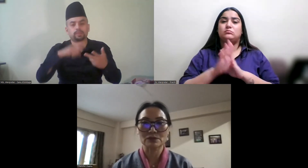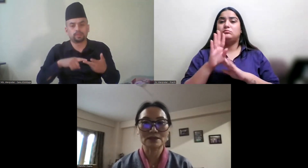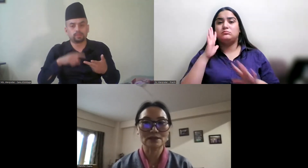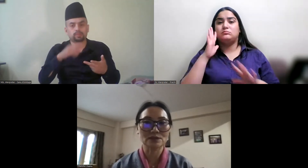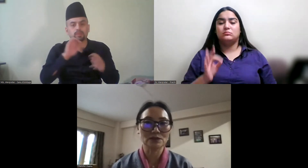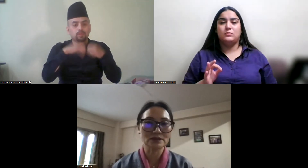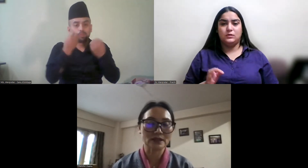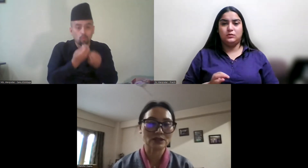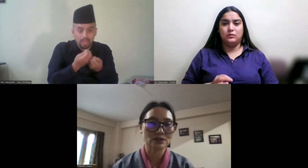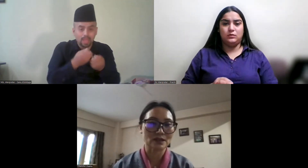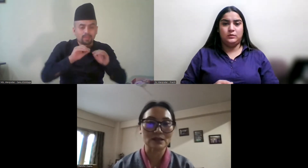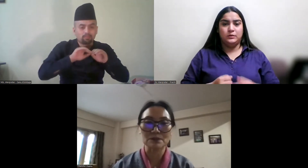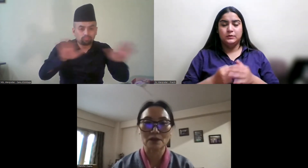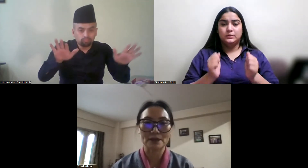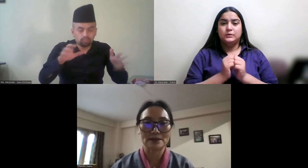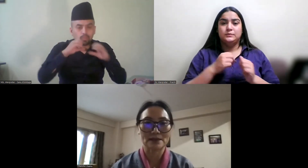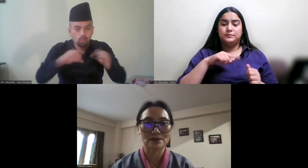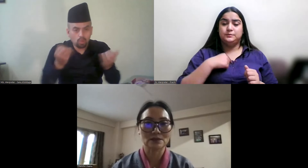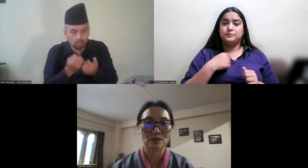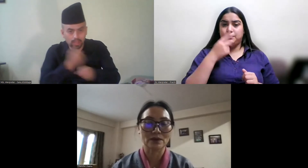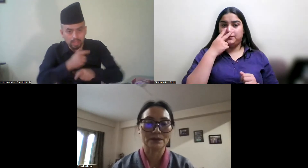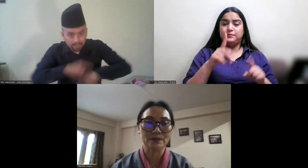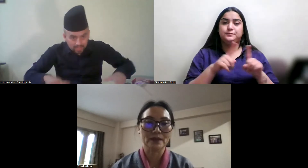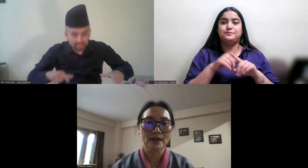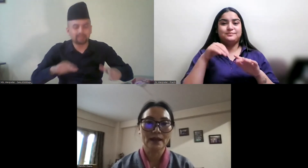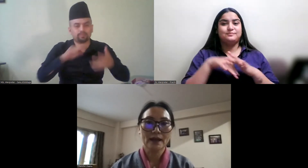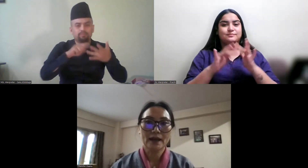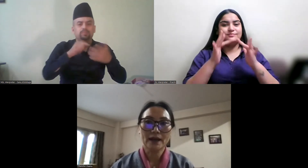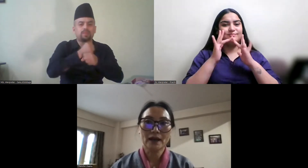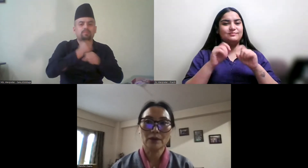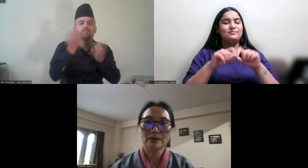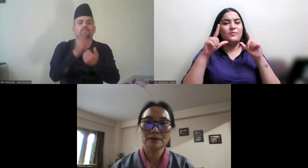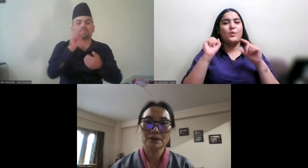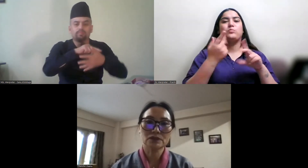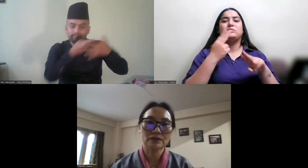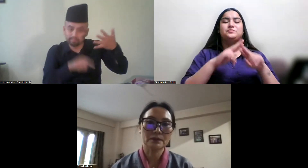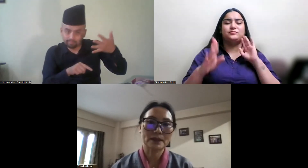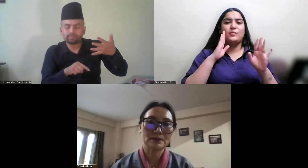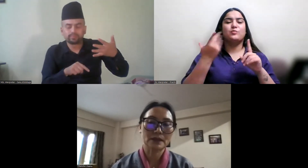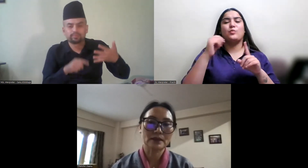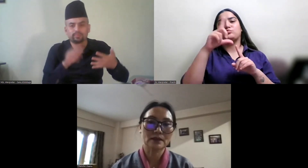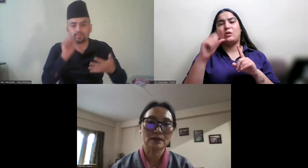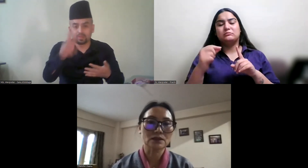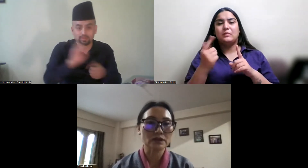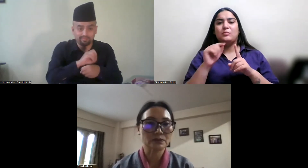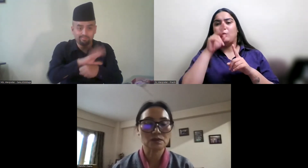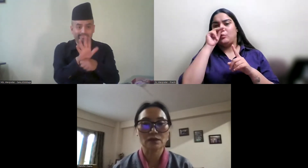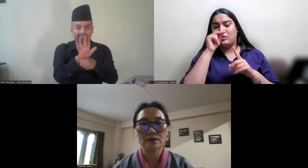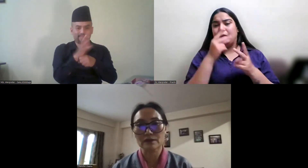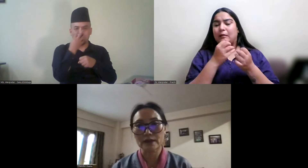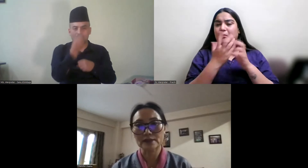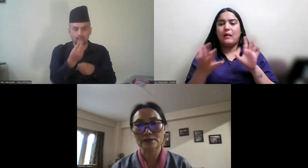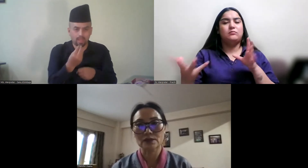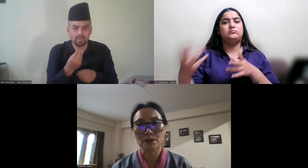social media usage and unemployment, and so on. However, because of the pandemic, the endorsement